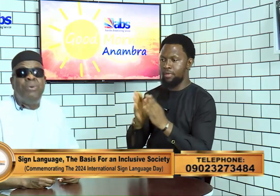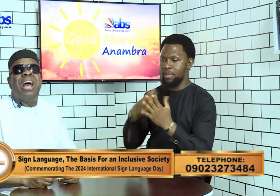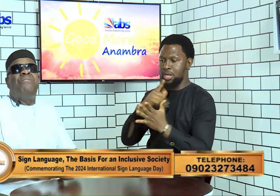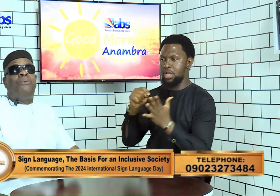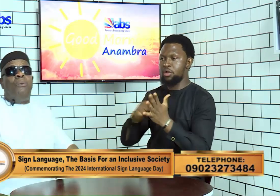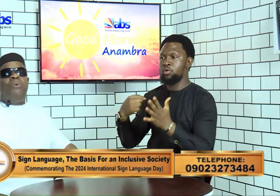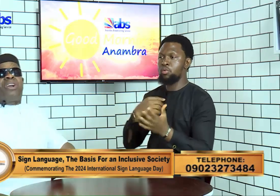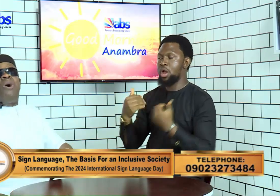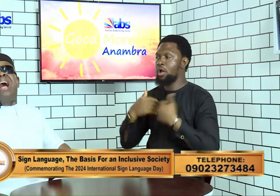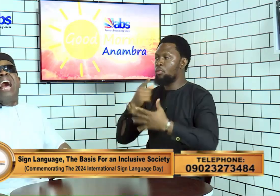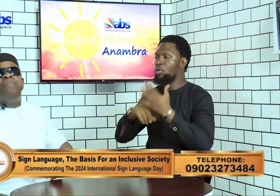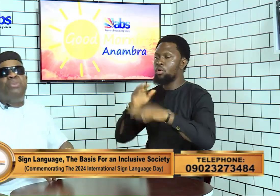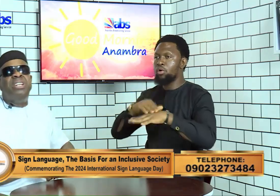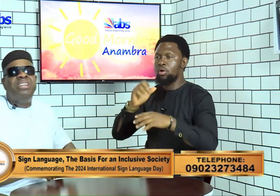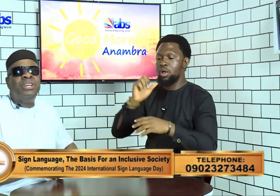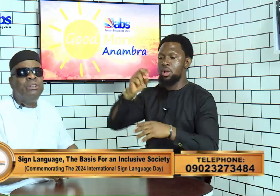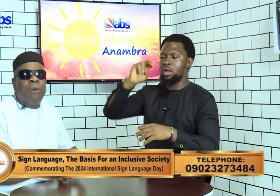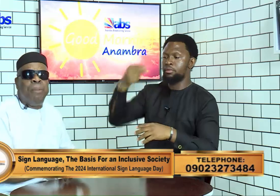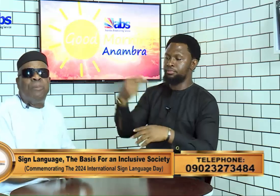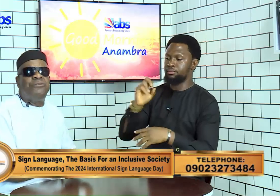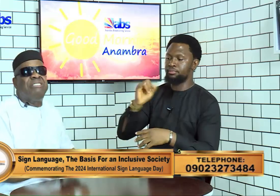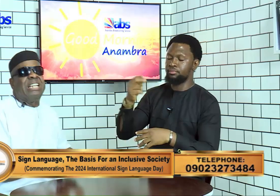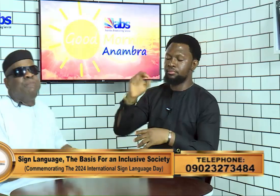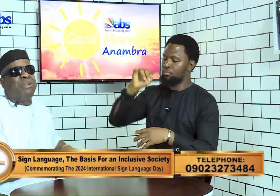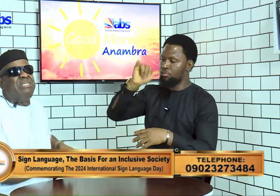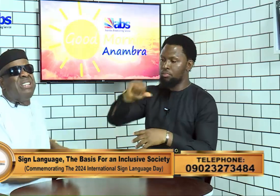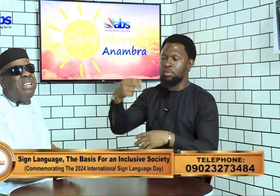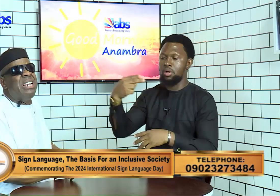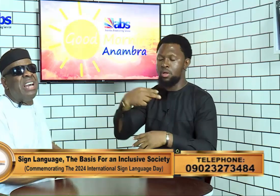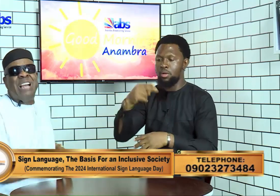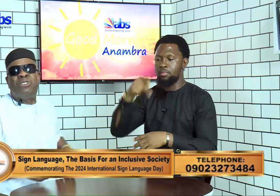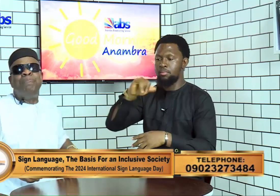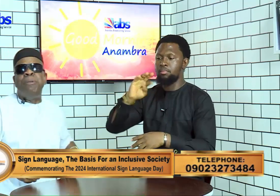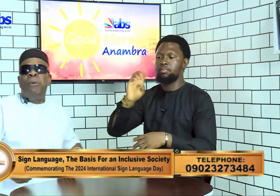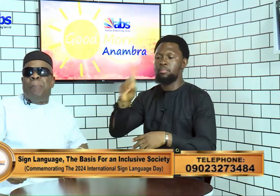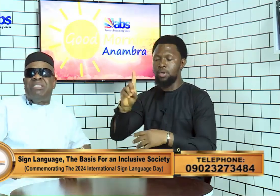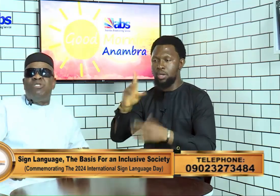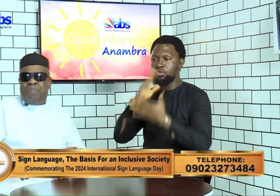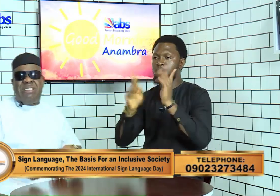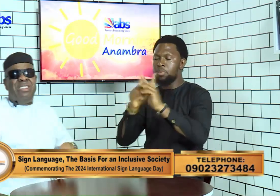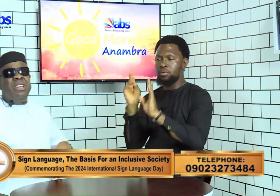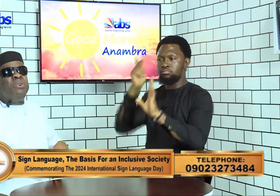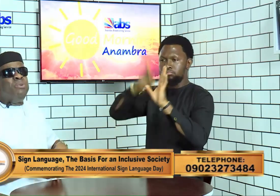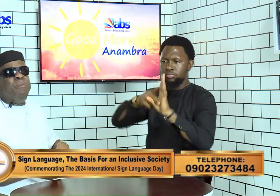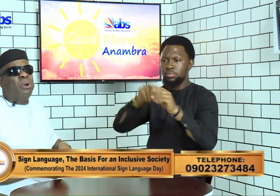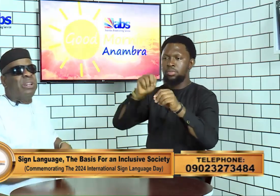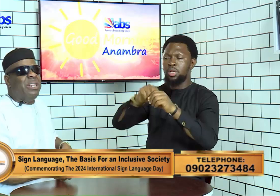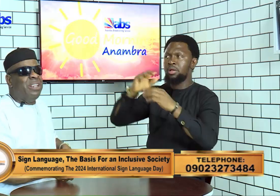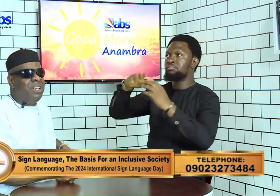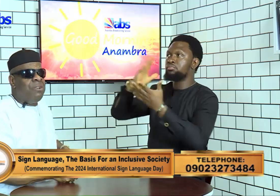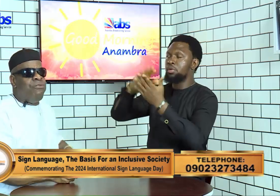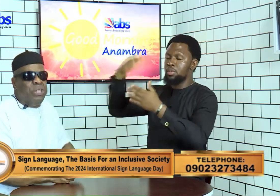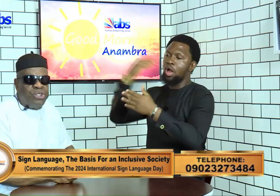this, we have what we call hybrid. Some people physically present and some people participating